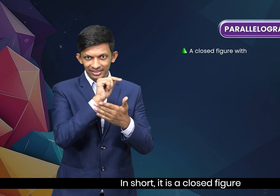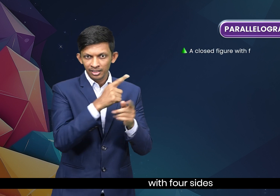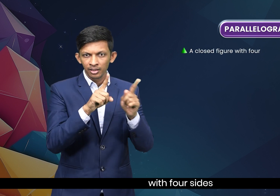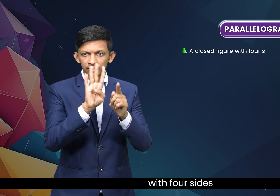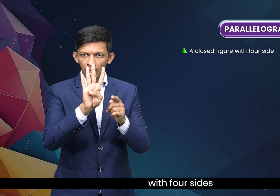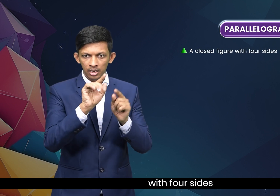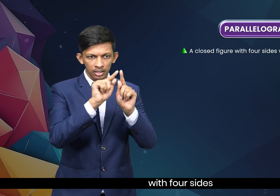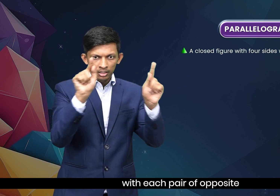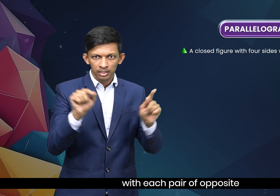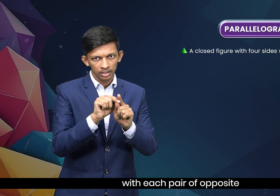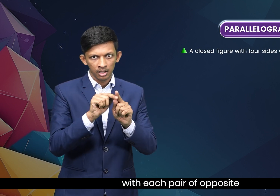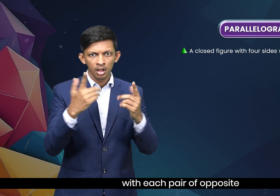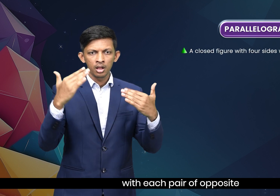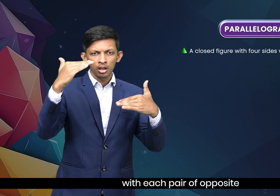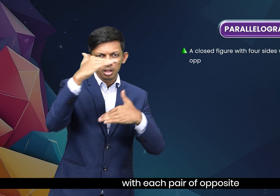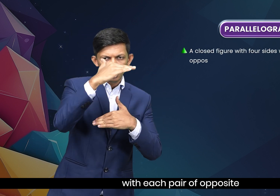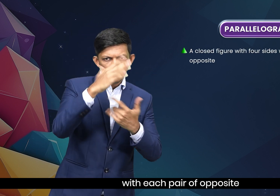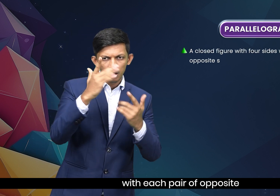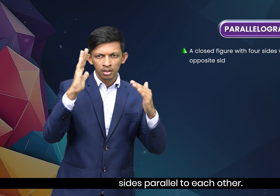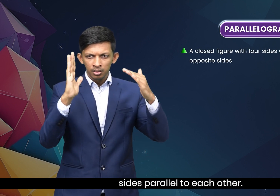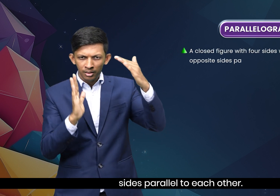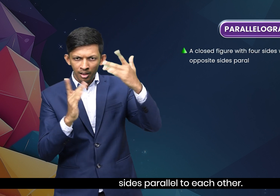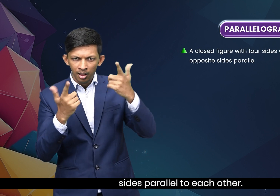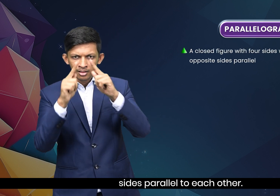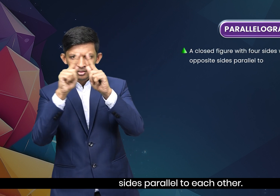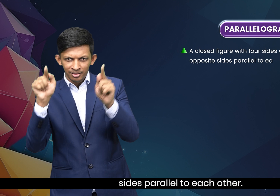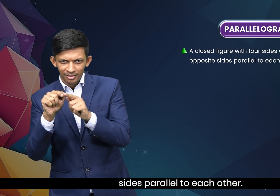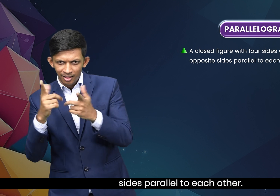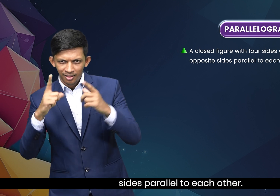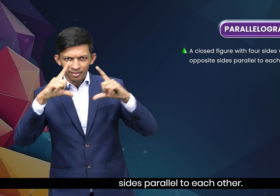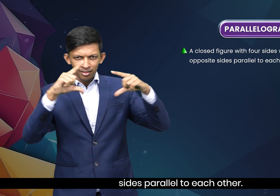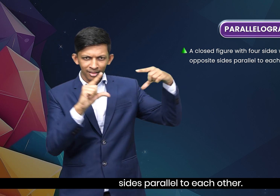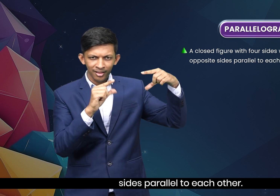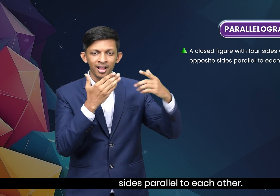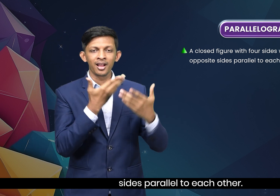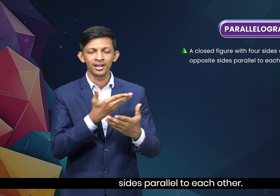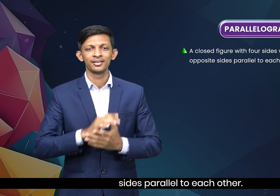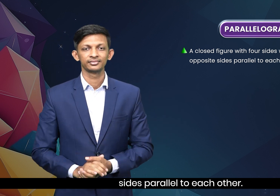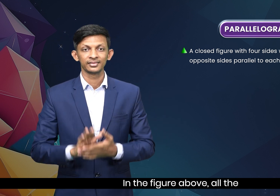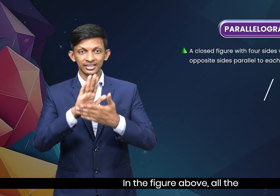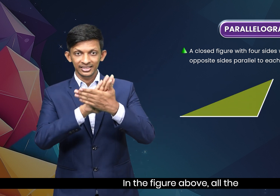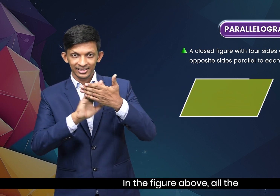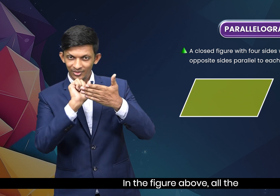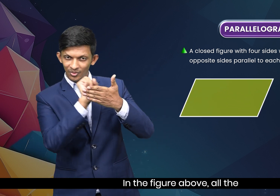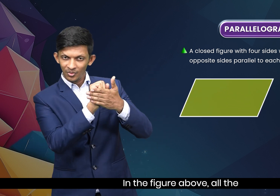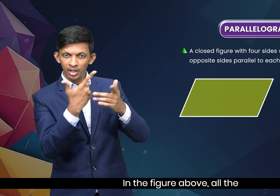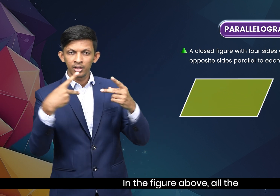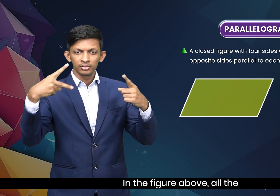with four sides with each pair of opposite sides parallel to each other. In the figure above, all